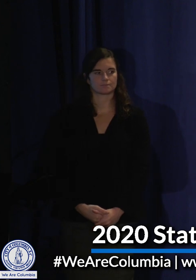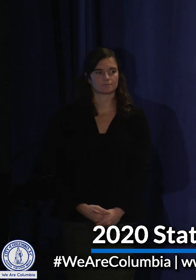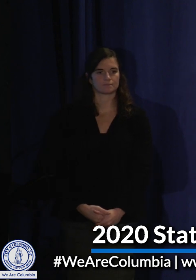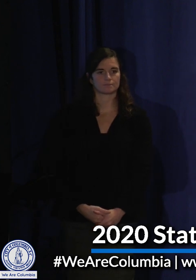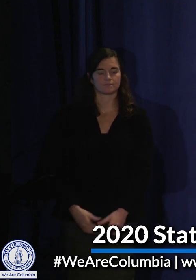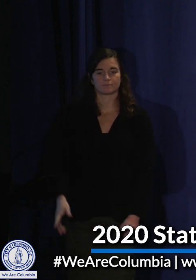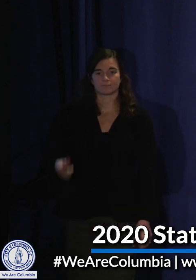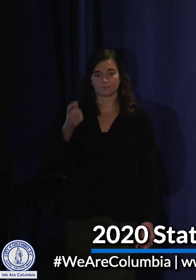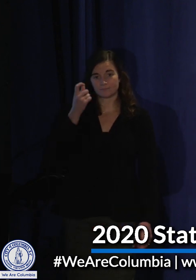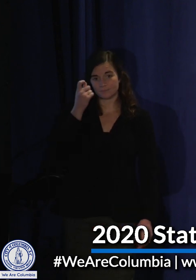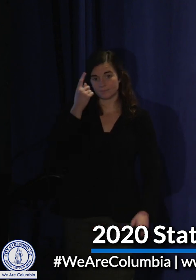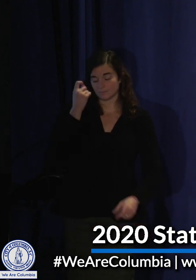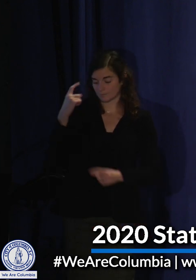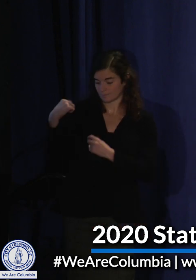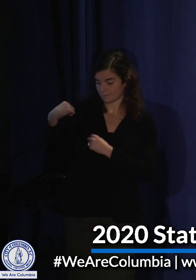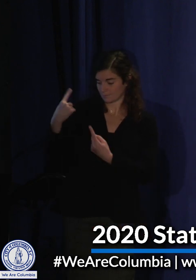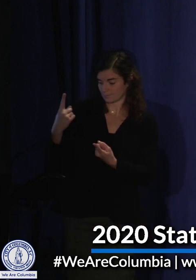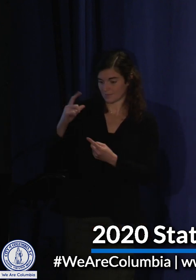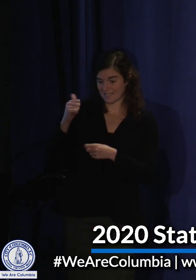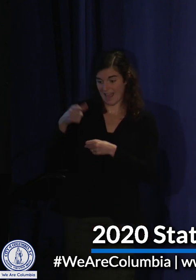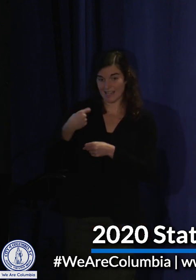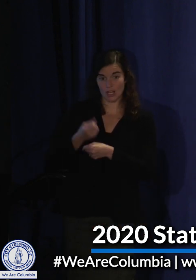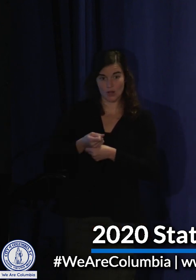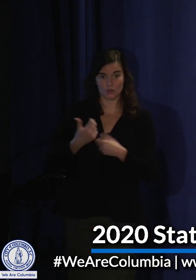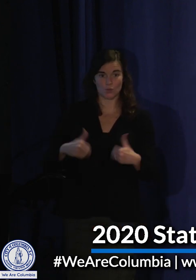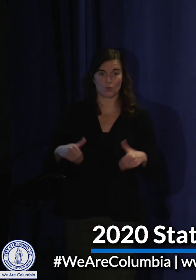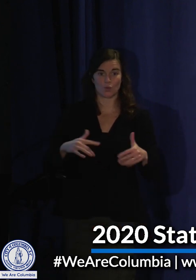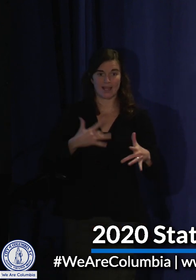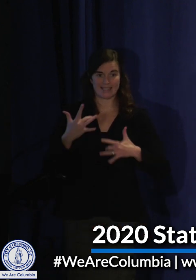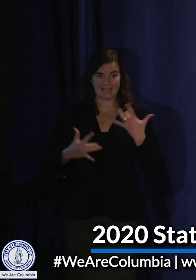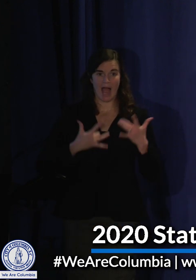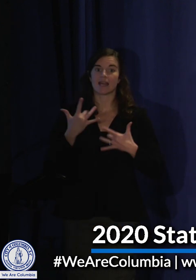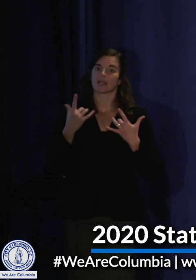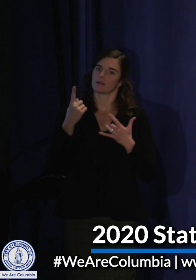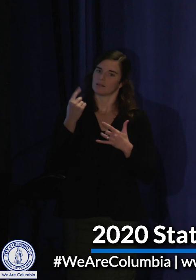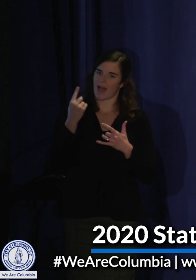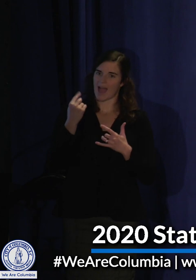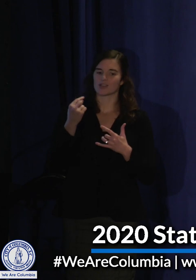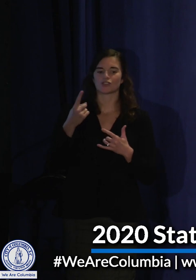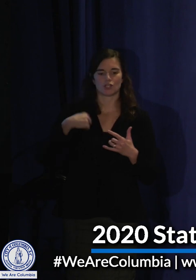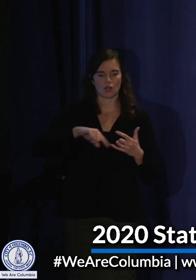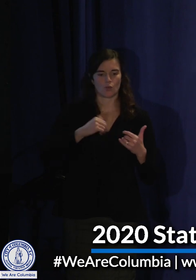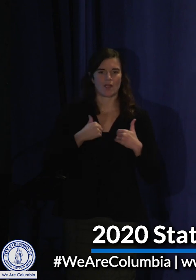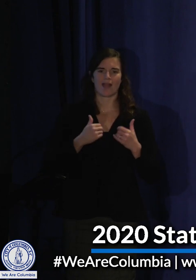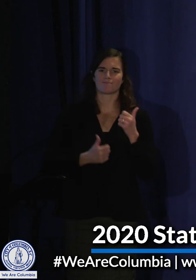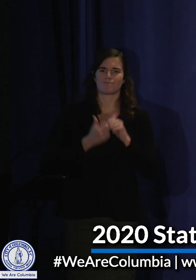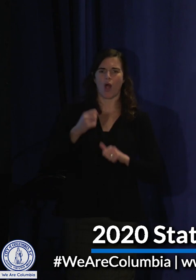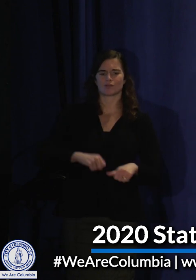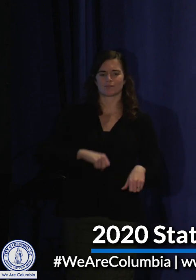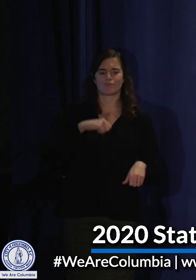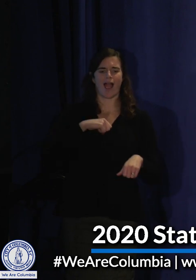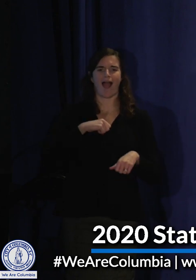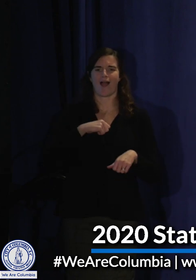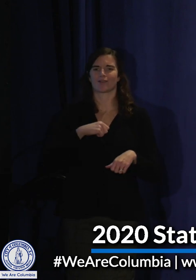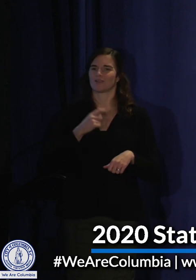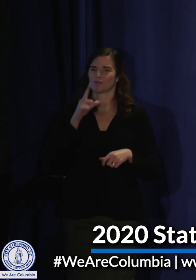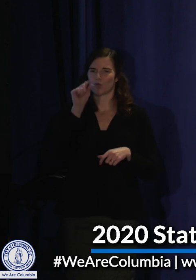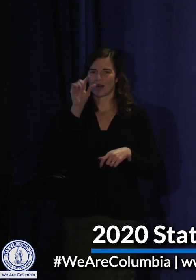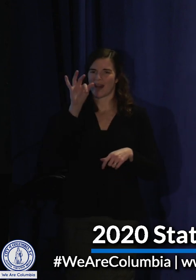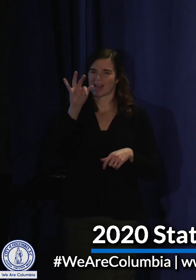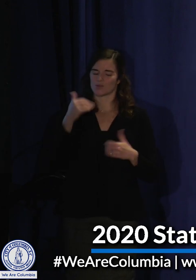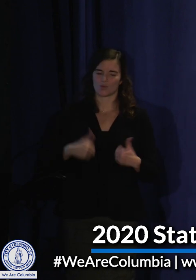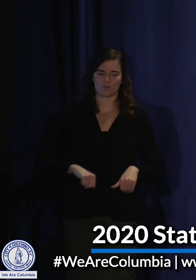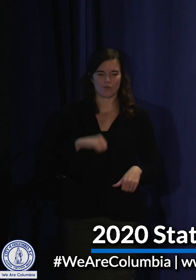And while the past decade was quite exciting, last year specifically, Columbia had one of our proudest years to date. We passed